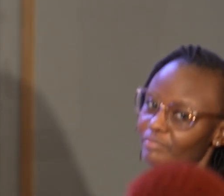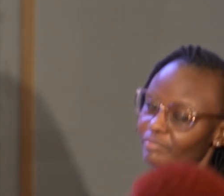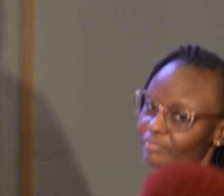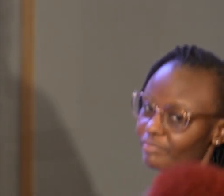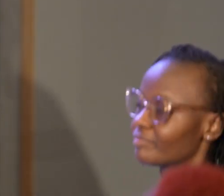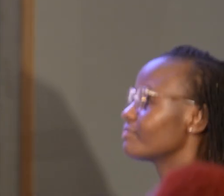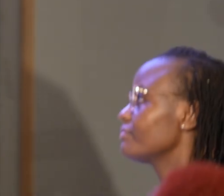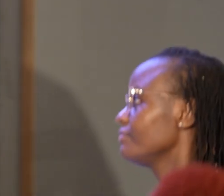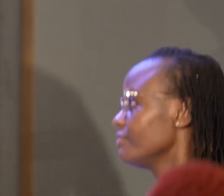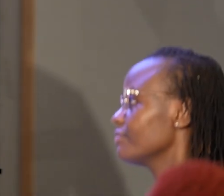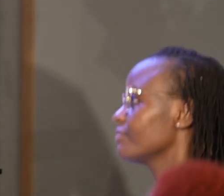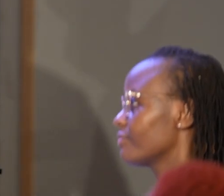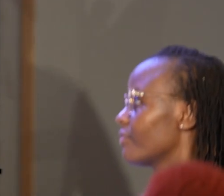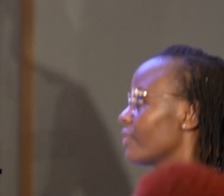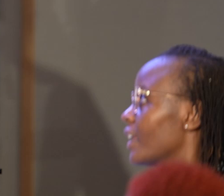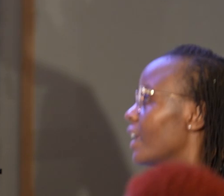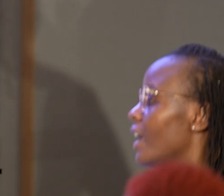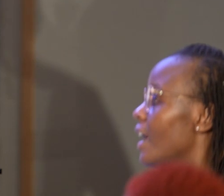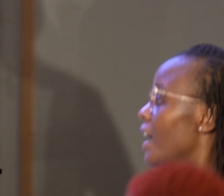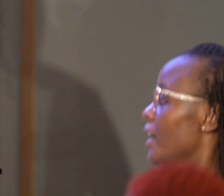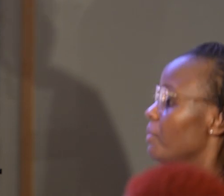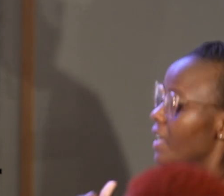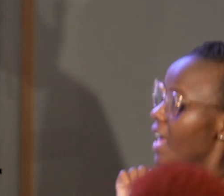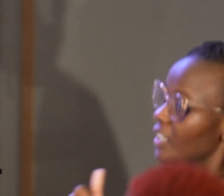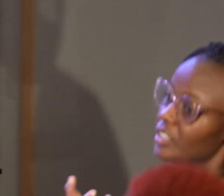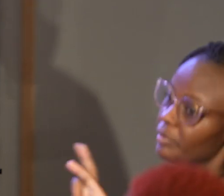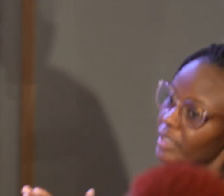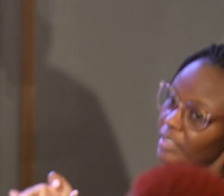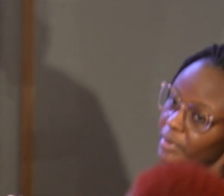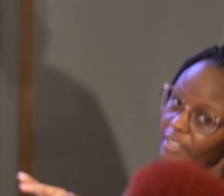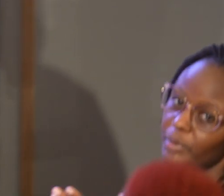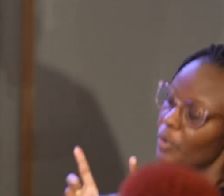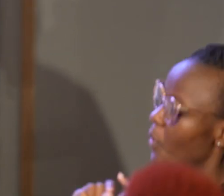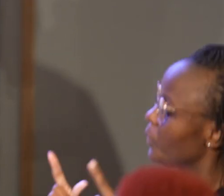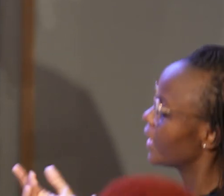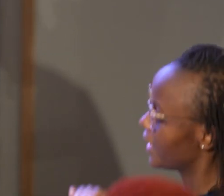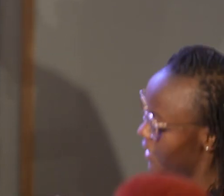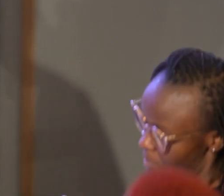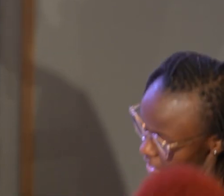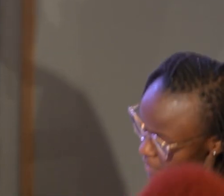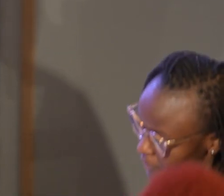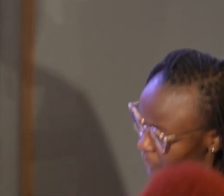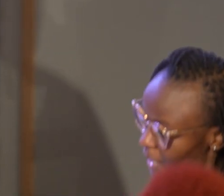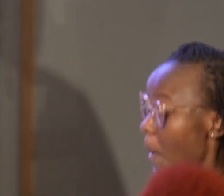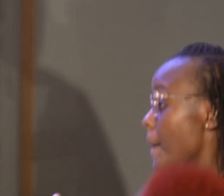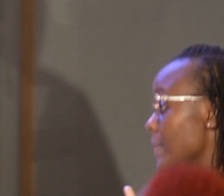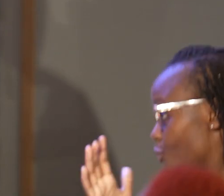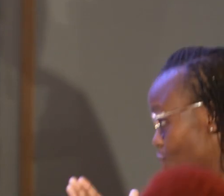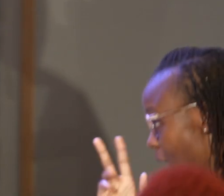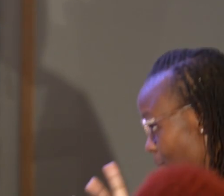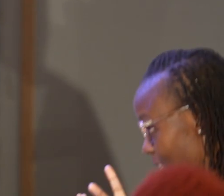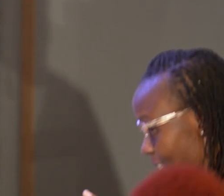Now, I won't rehash what has already been said. I was one of the